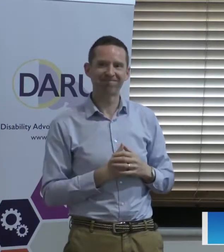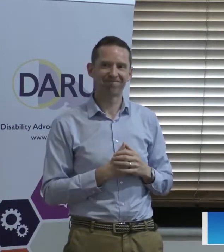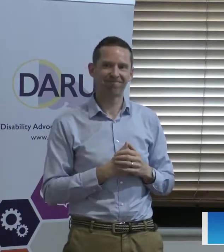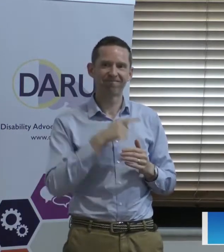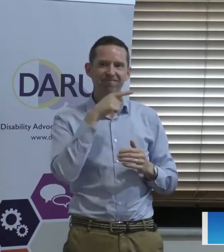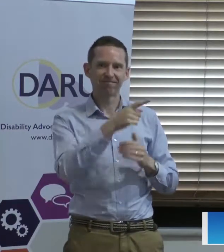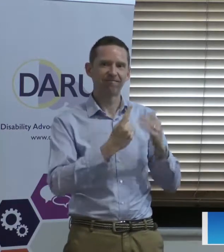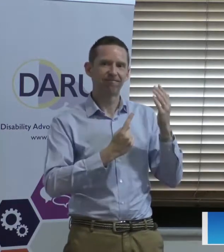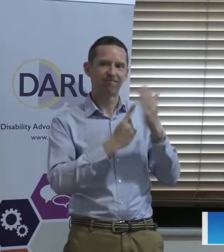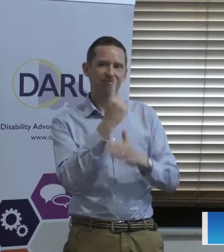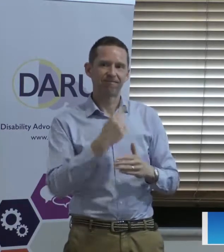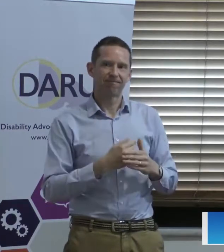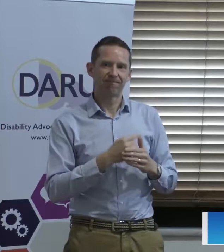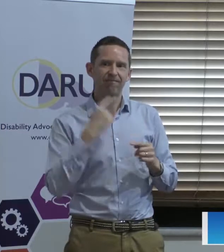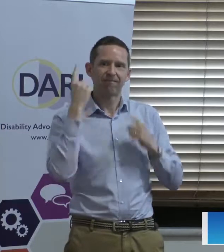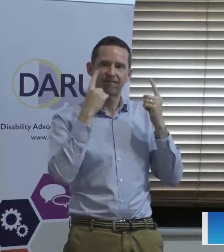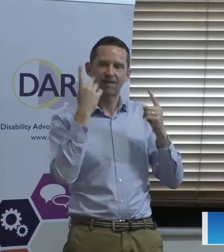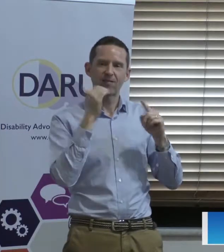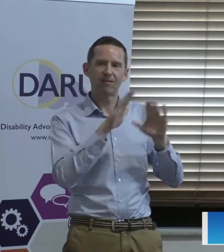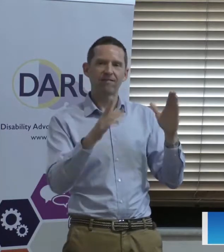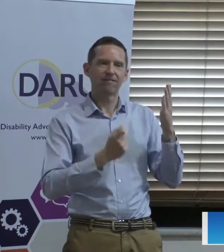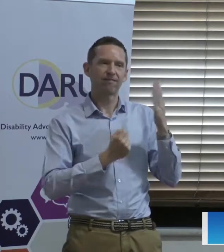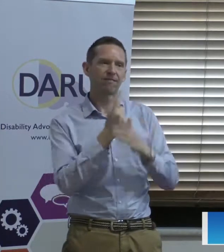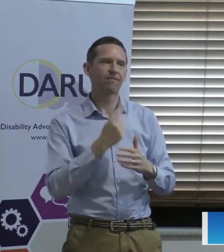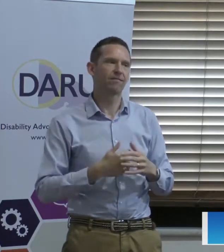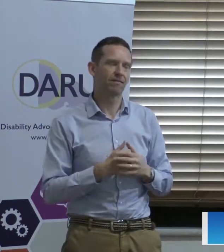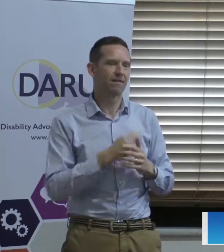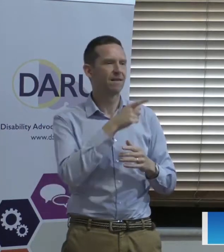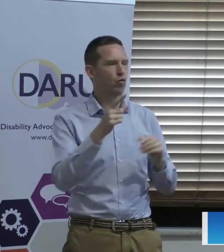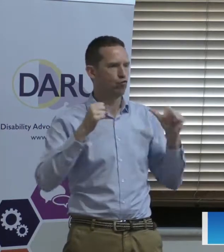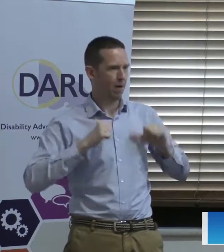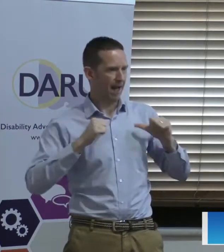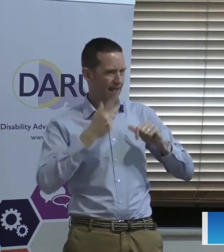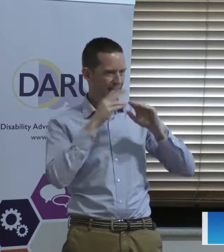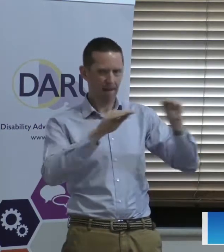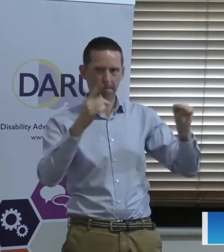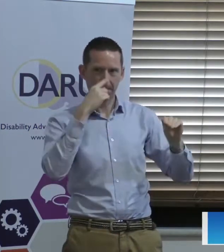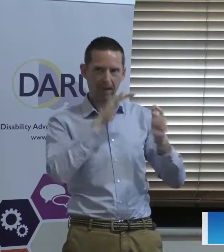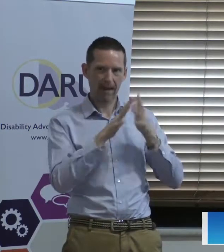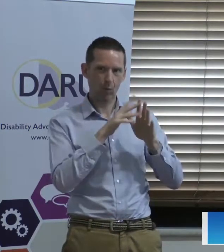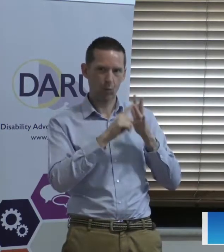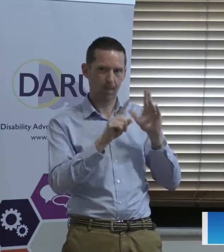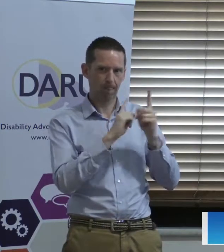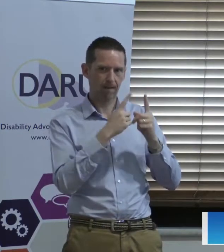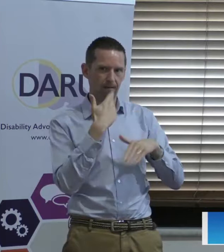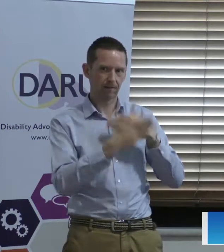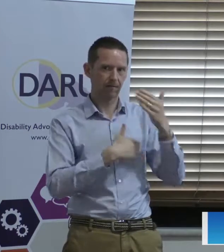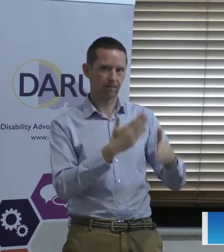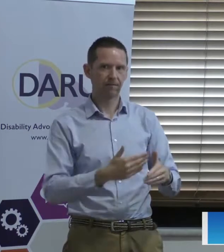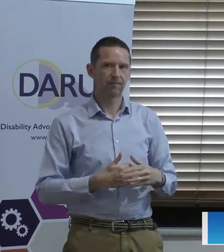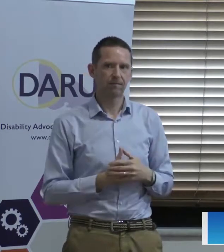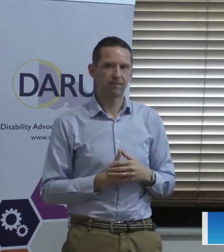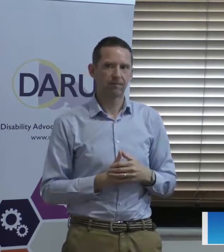what really is at the moment is going to have to happen, is really retraining people in the way they do things, which costs